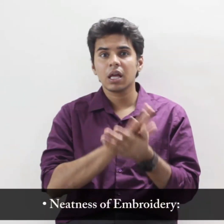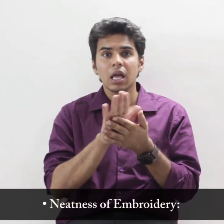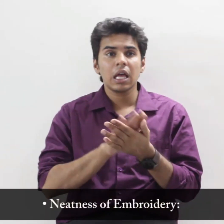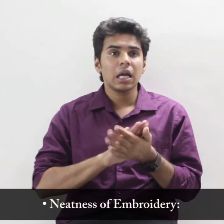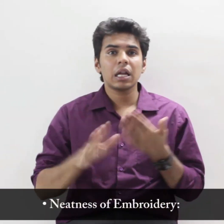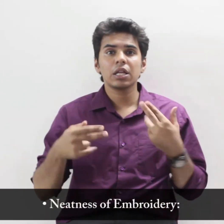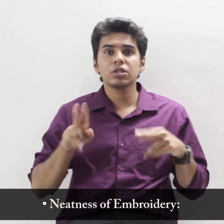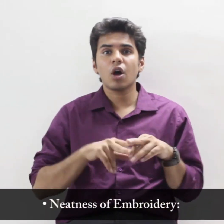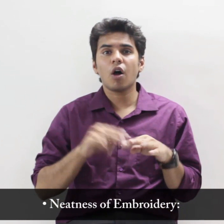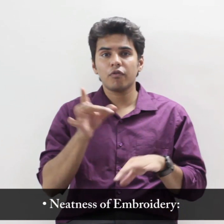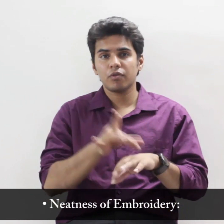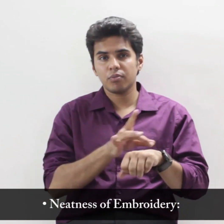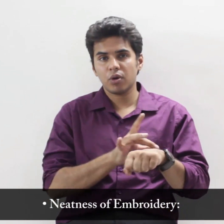Neatness of embroidery.